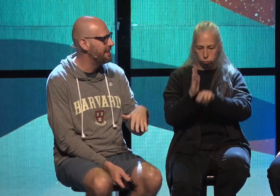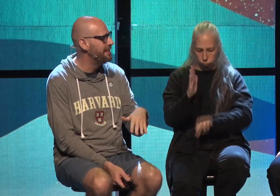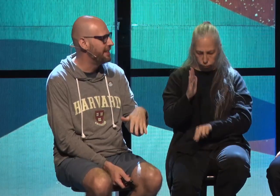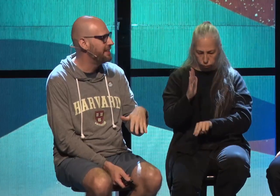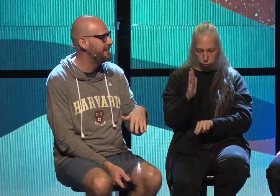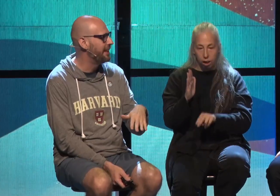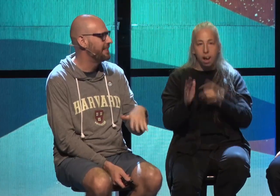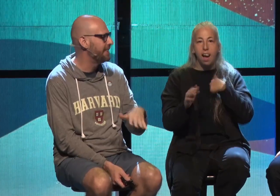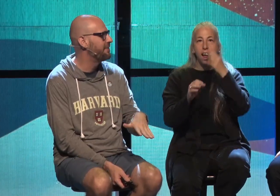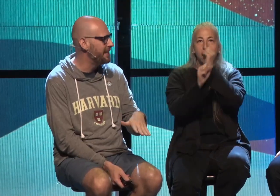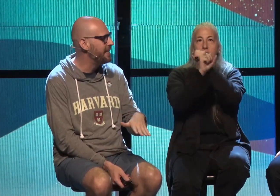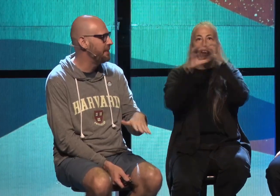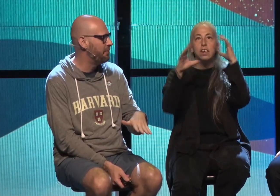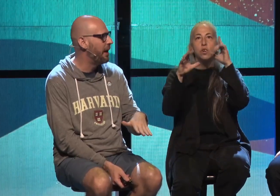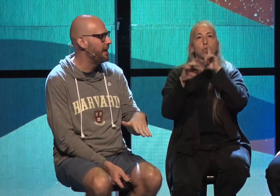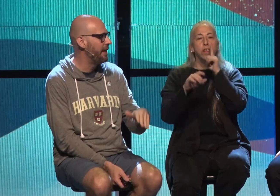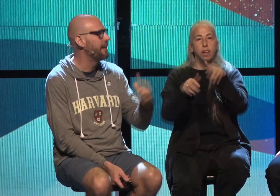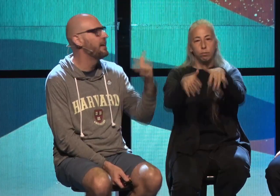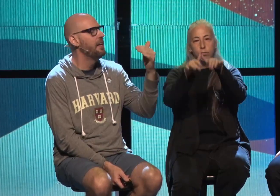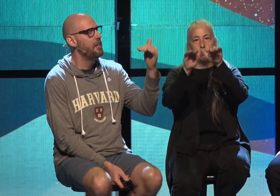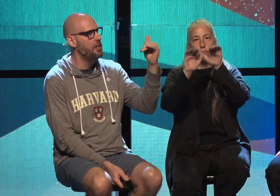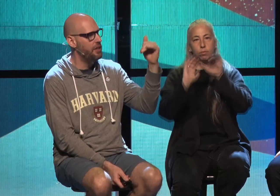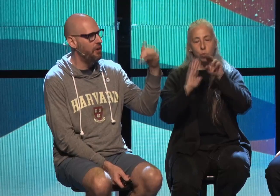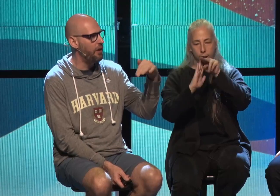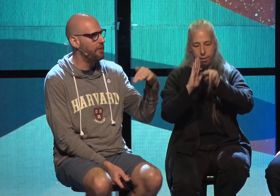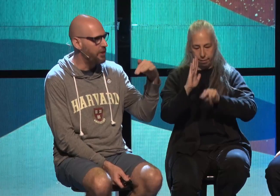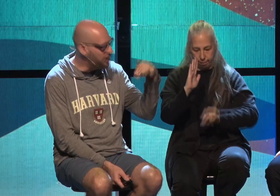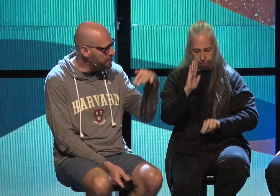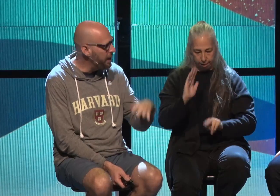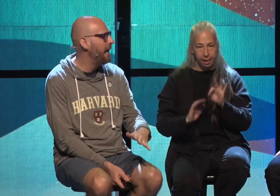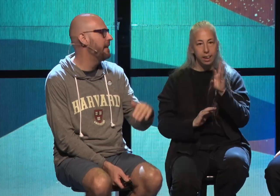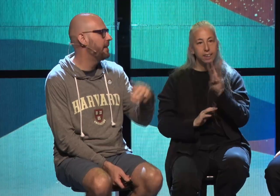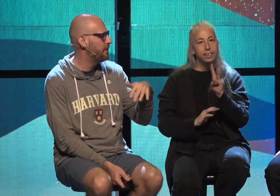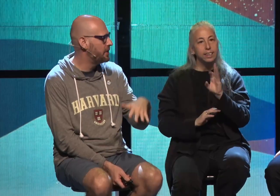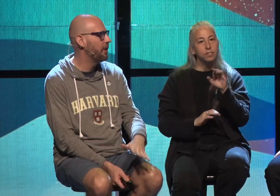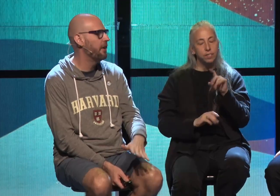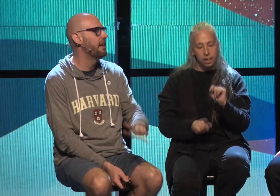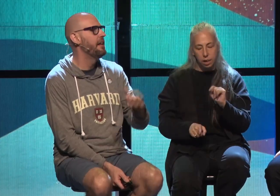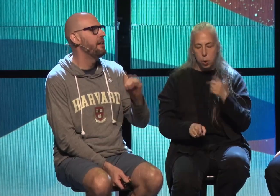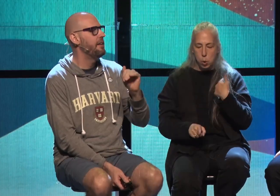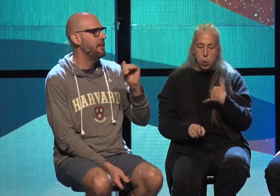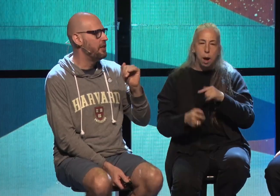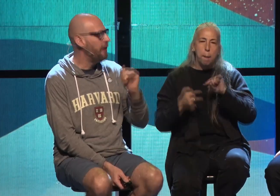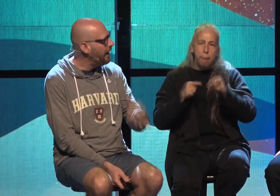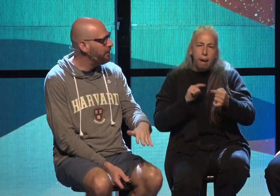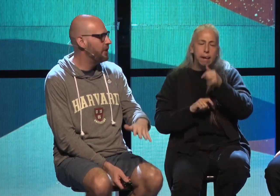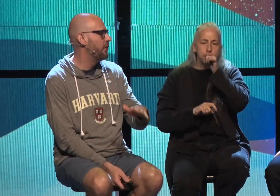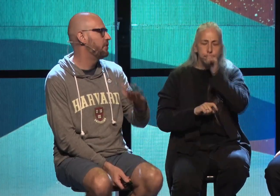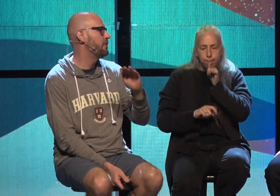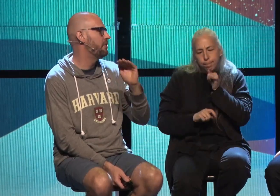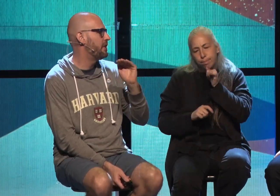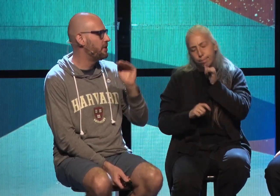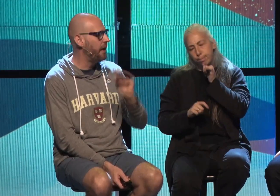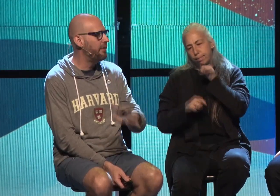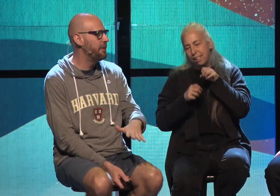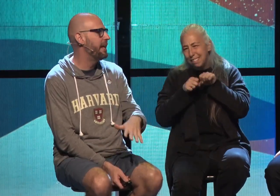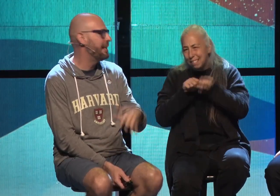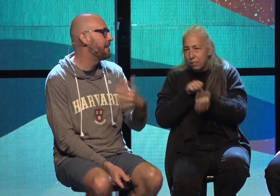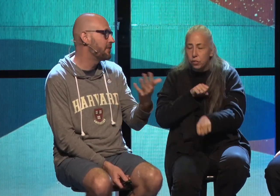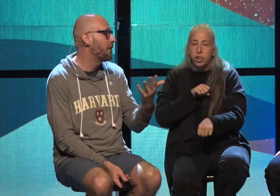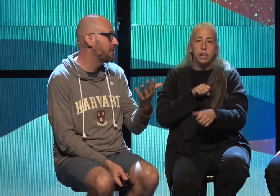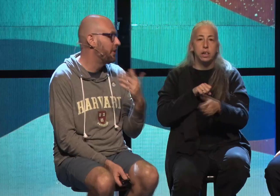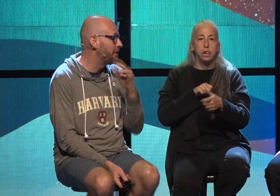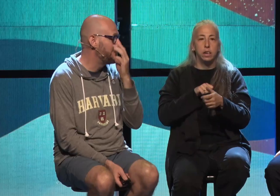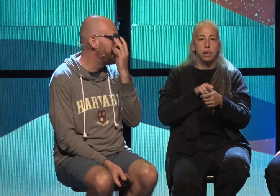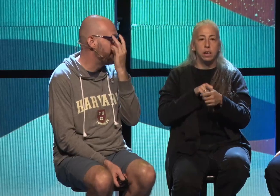grave that's dug 6 feet deep, right? Like there is pain, there is hurt that you have to go to, that you have to be